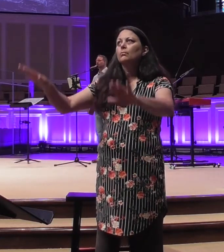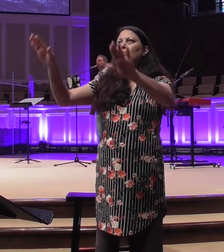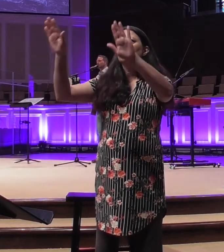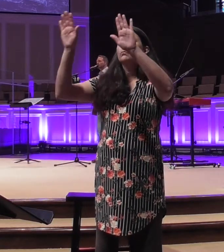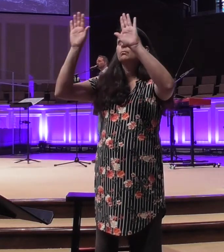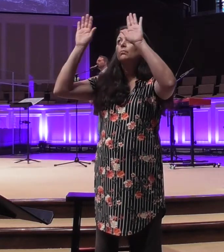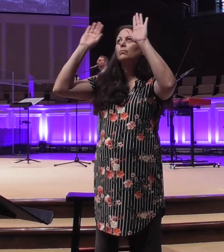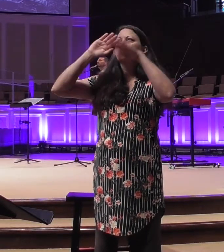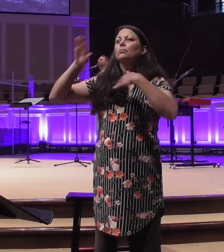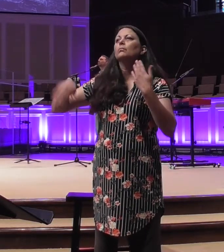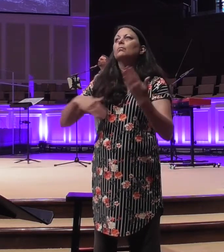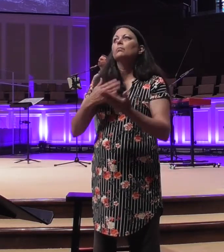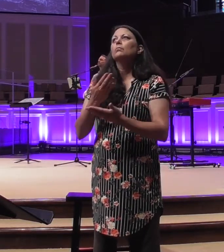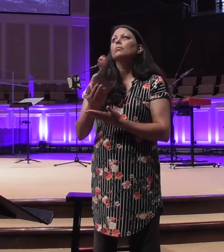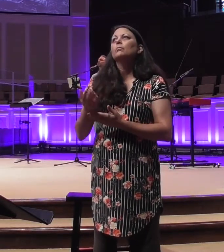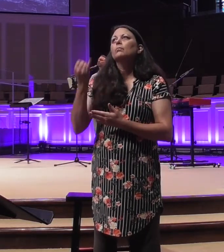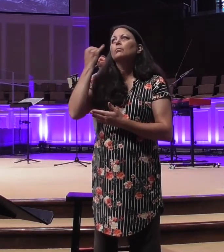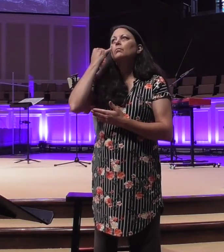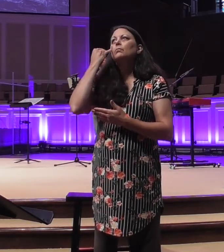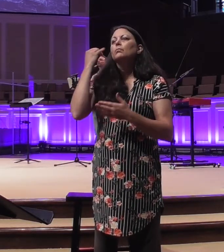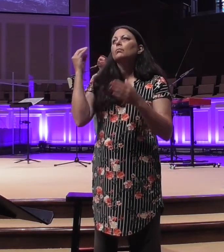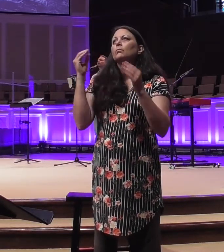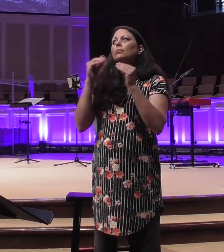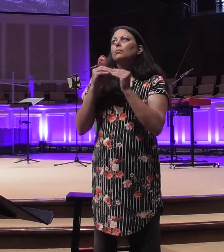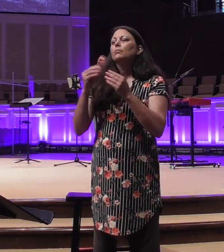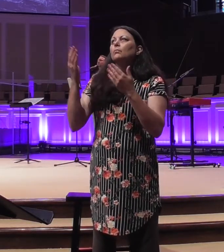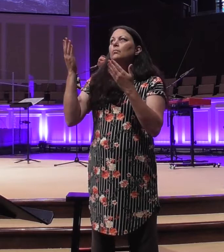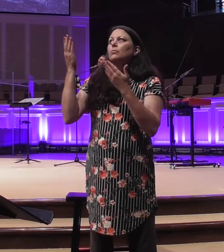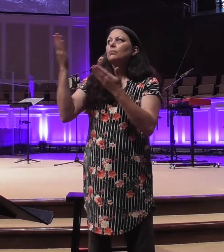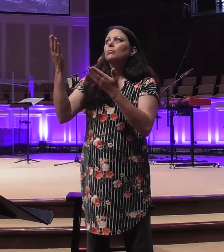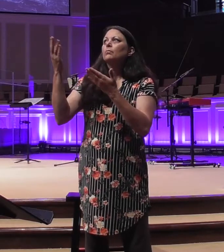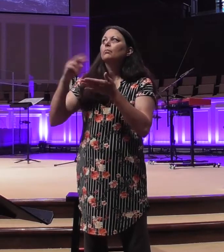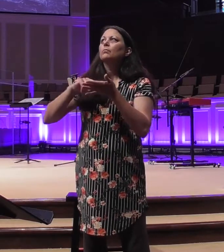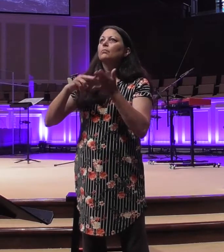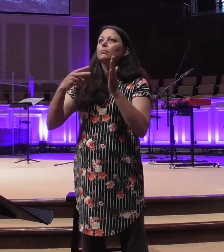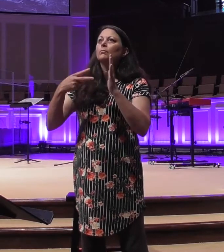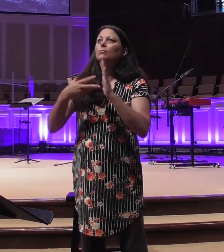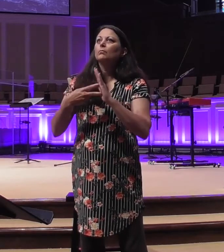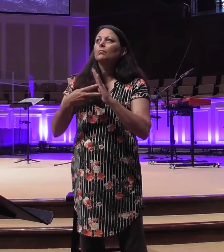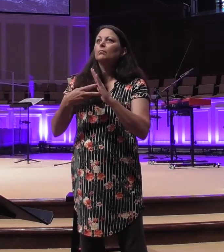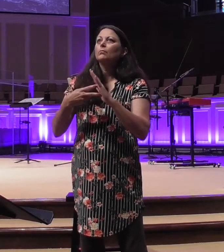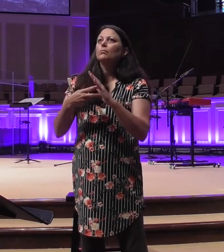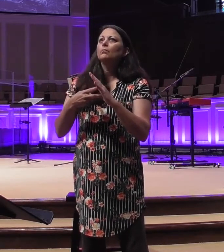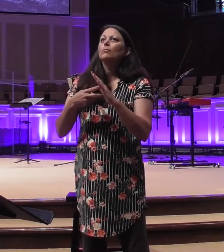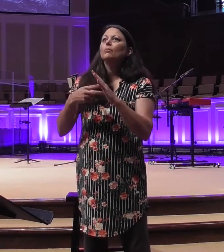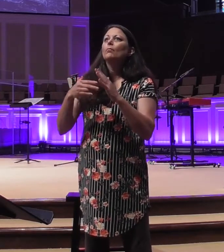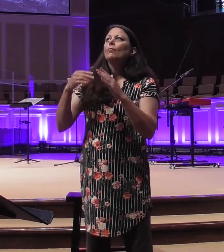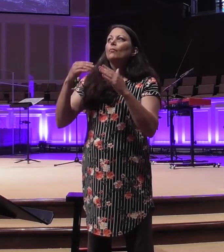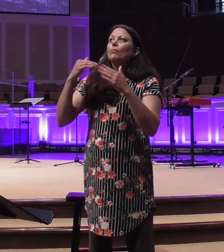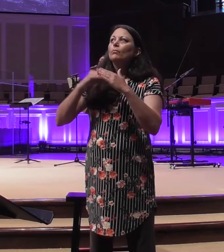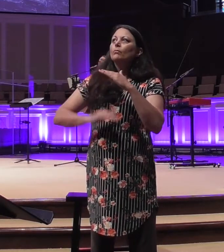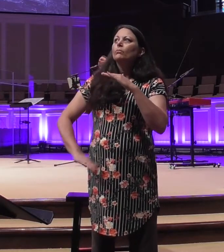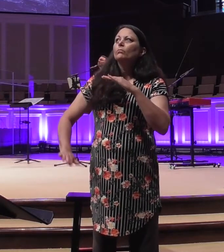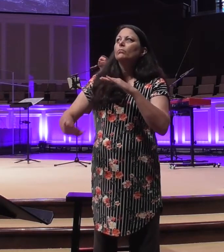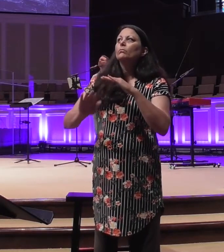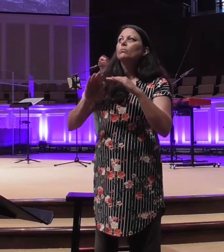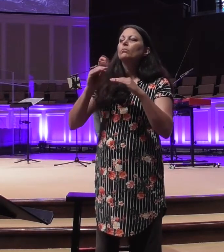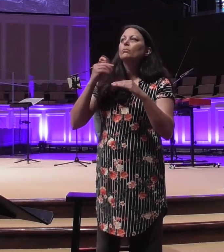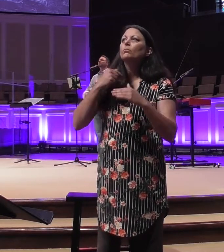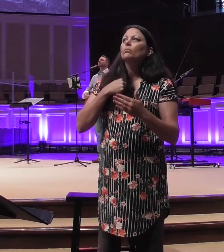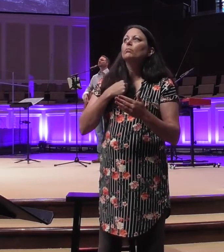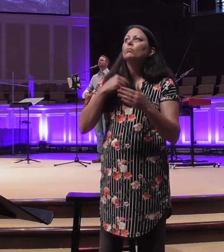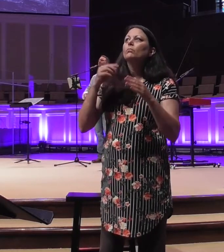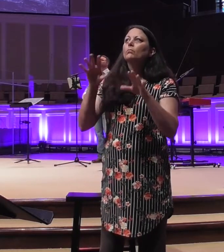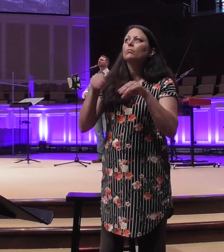everything. If more of you means less of me, take